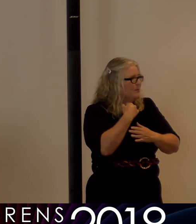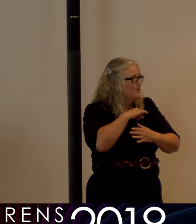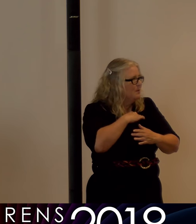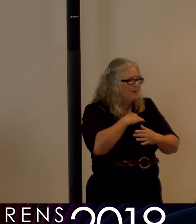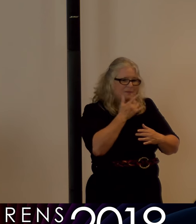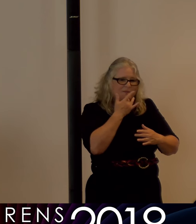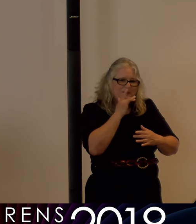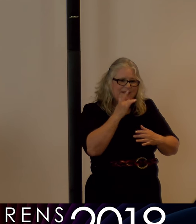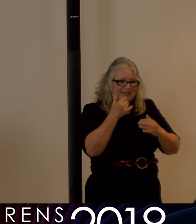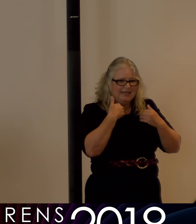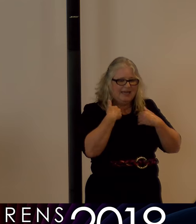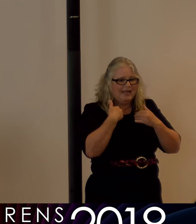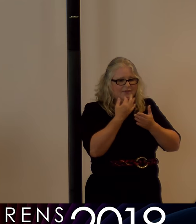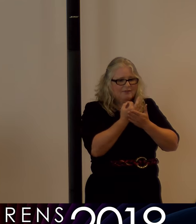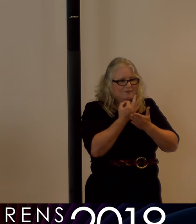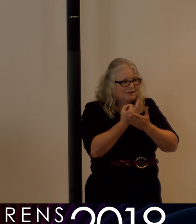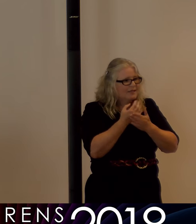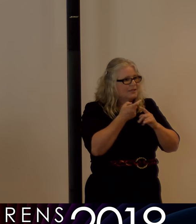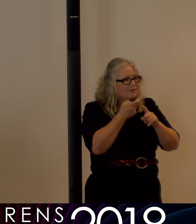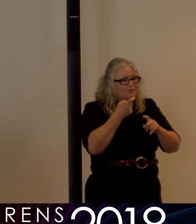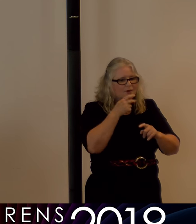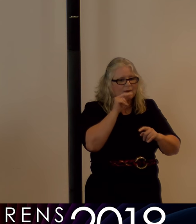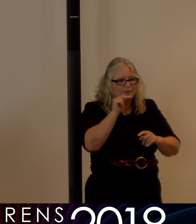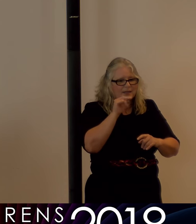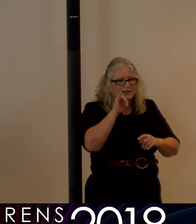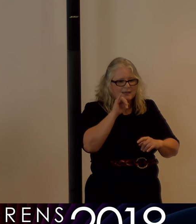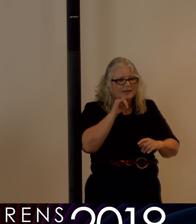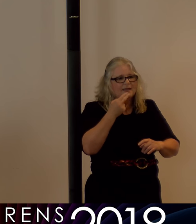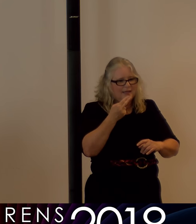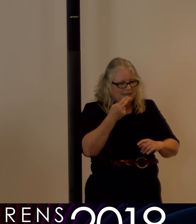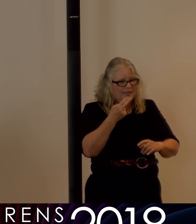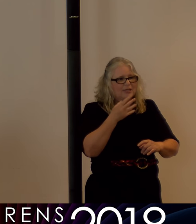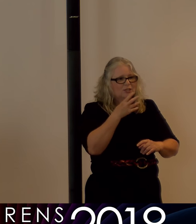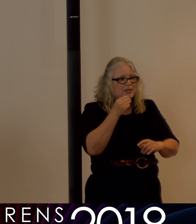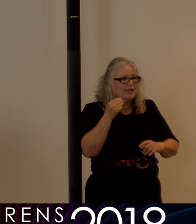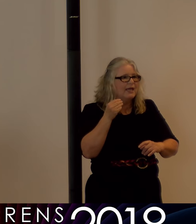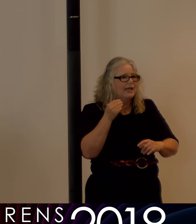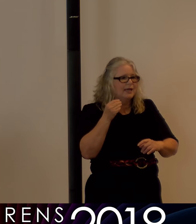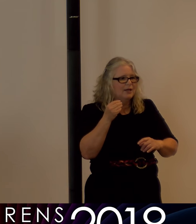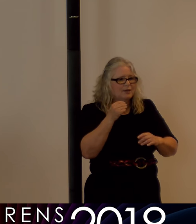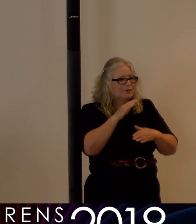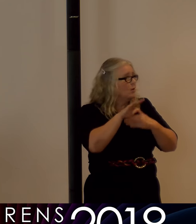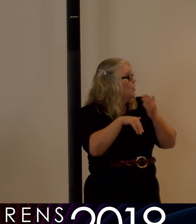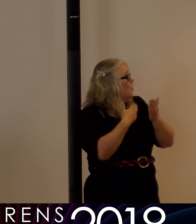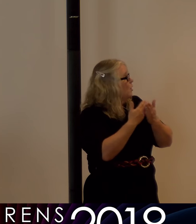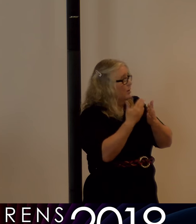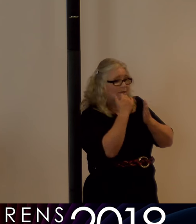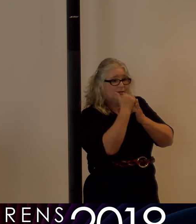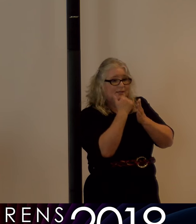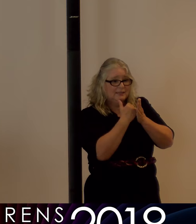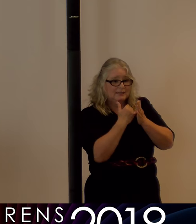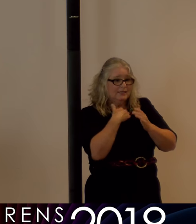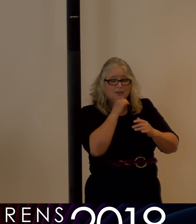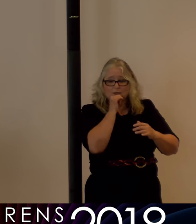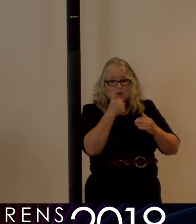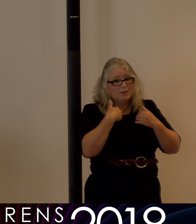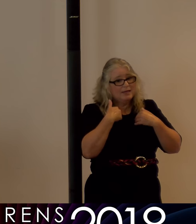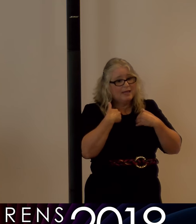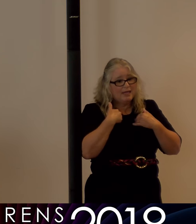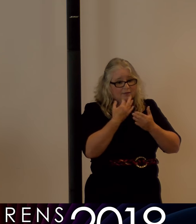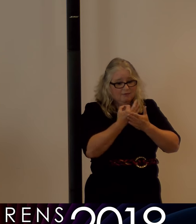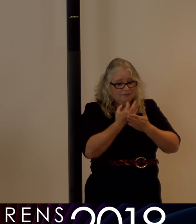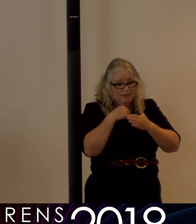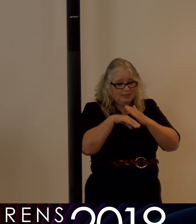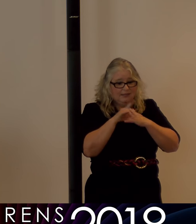to have funding from the NIH, NIDCD, the Taubman Institute. And I do not have funding in my lab for